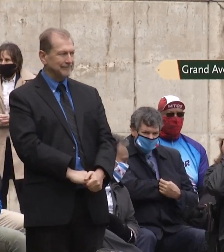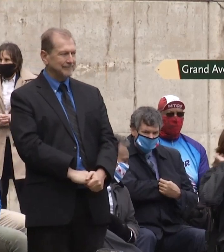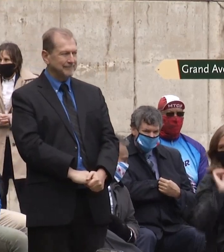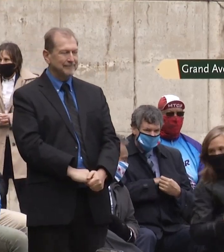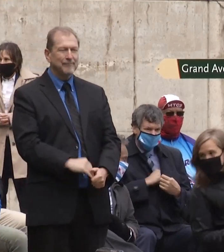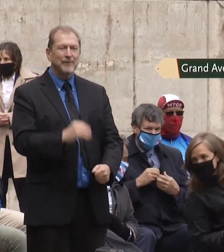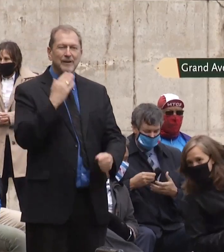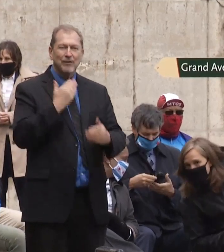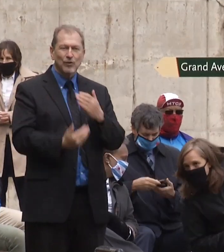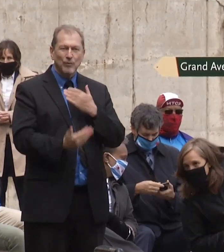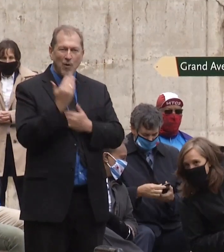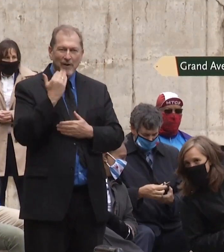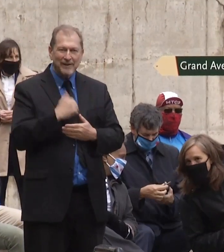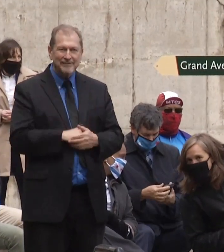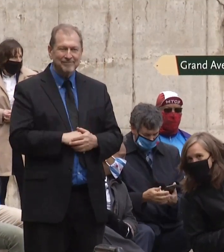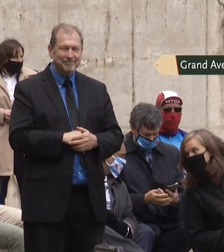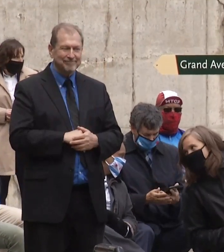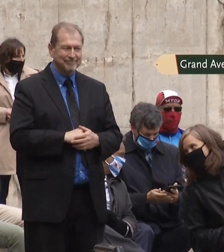Good morning.